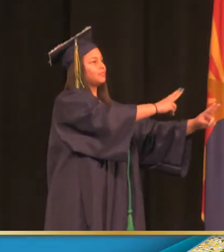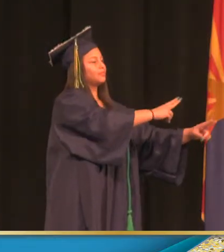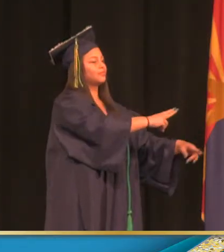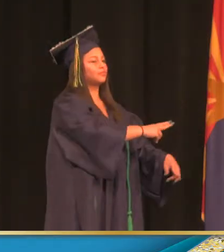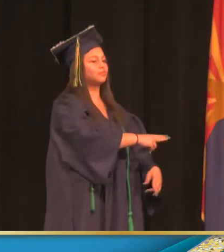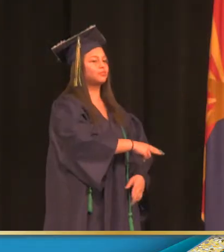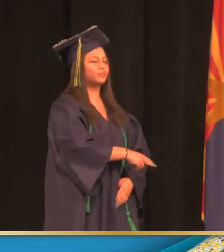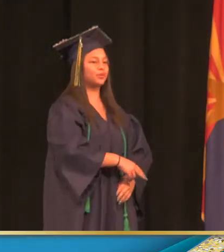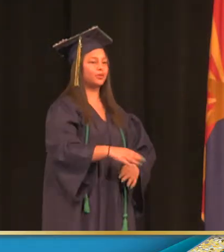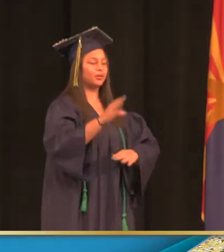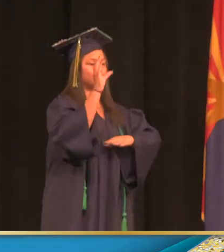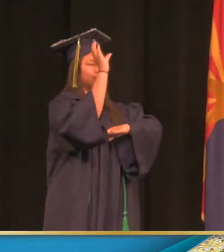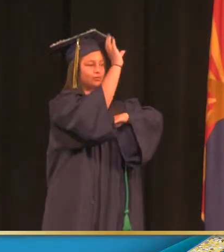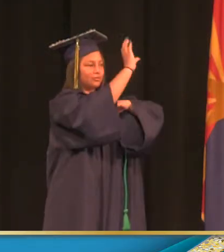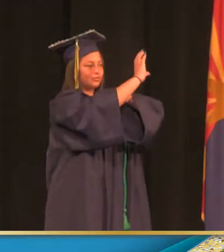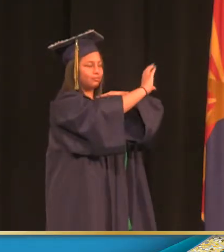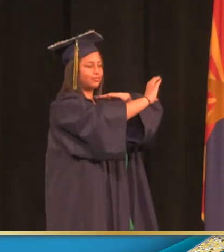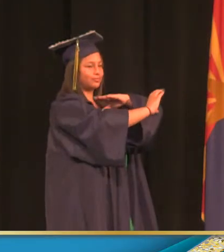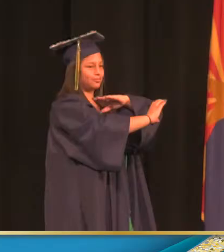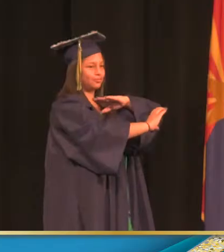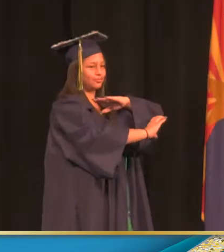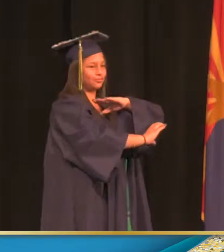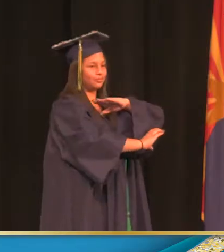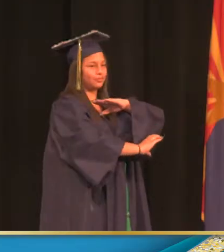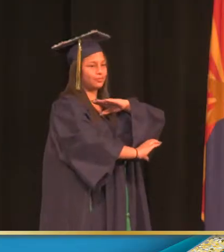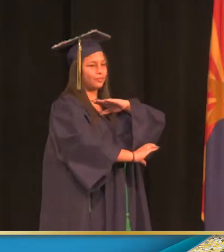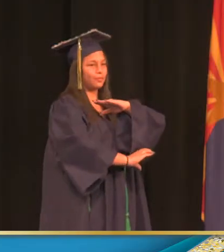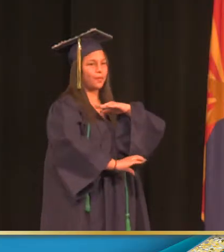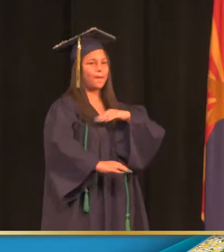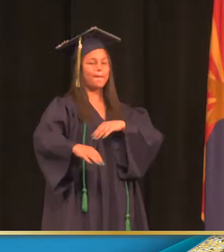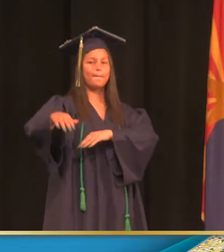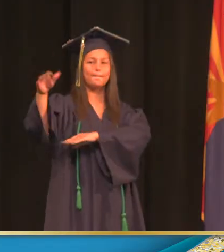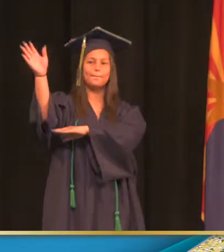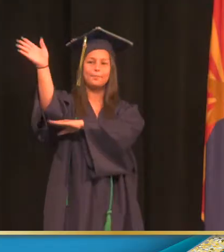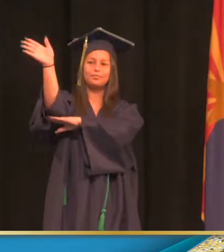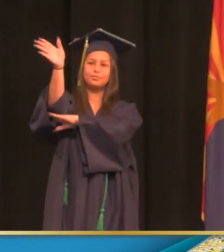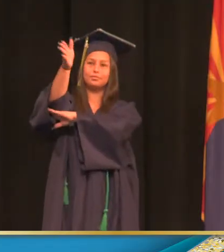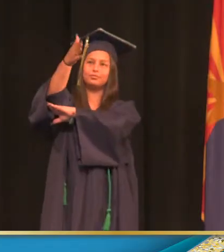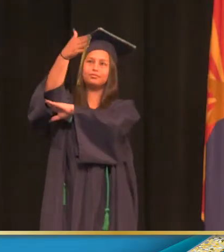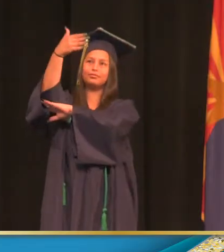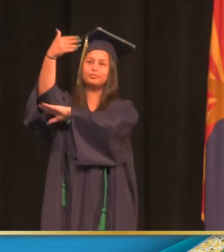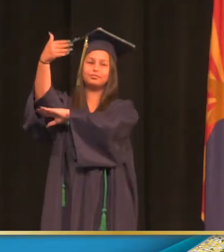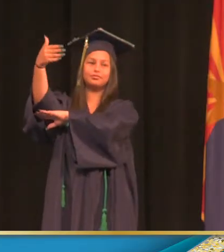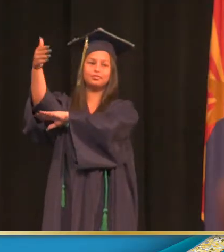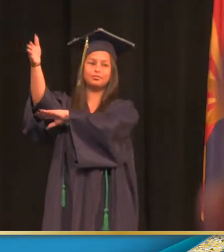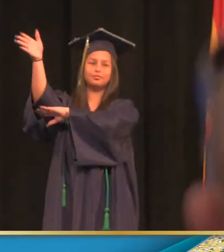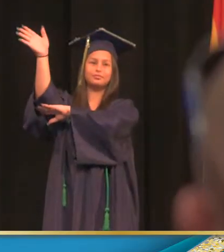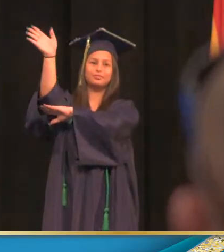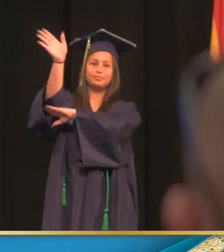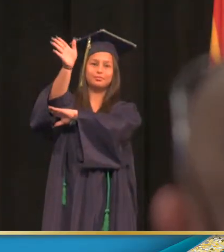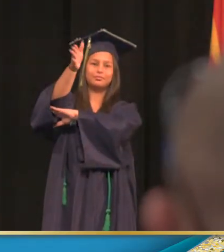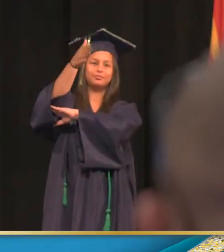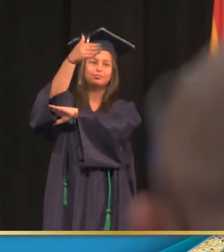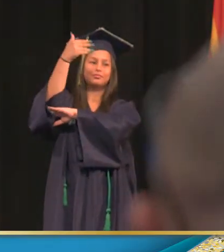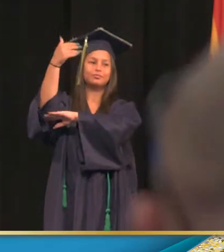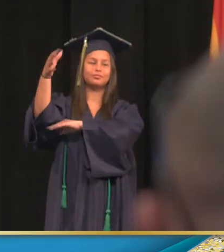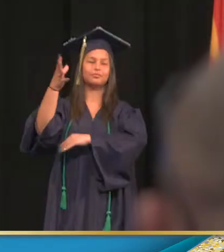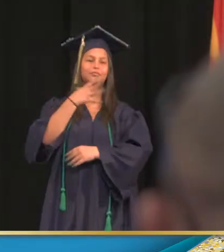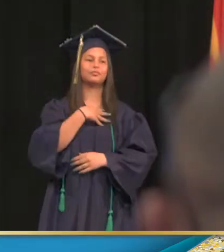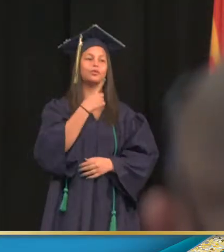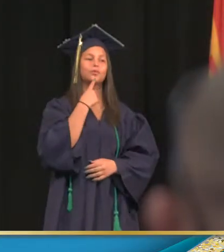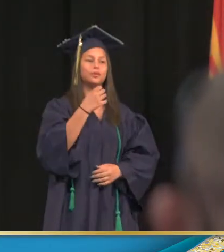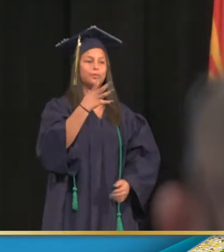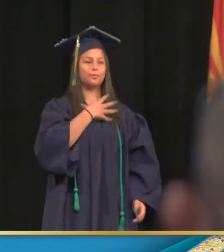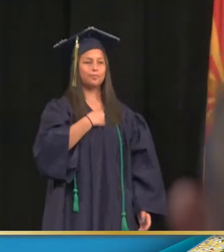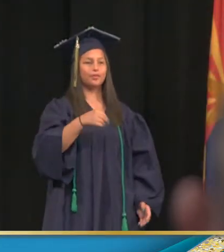hailed at the twilight's last gleaming, whose broad stripes